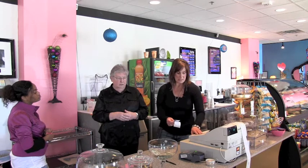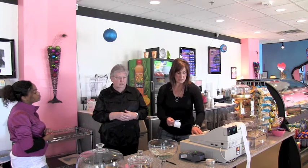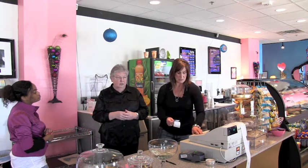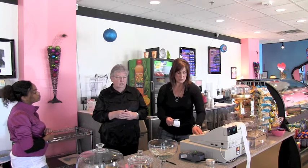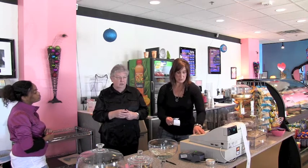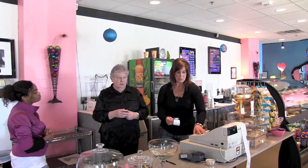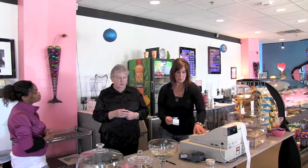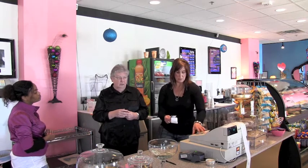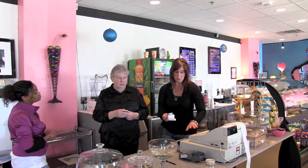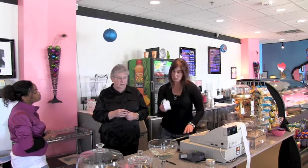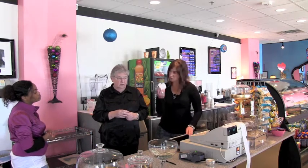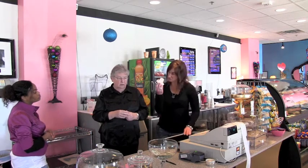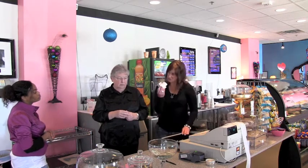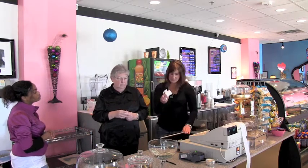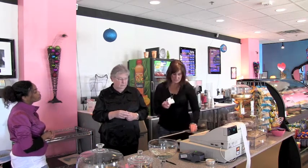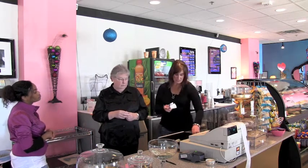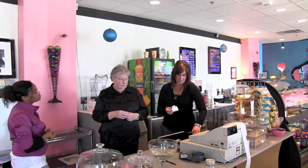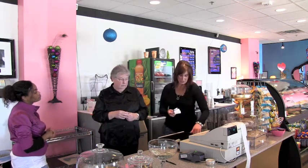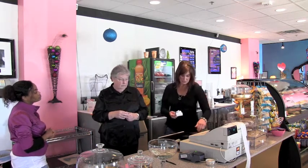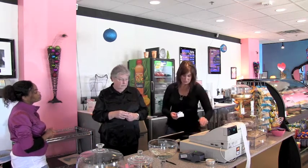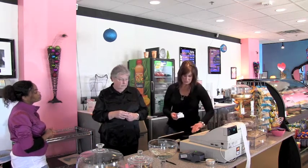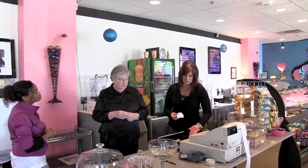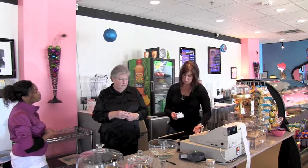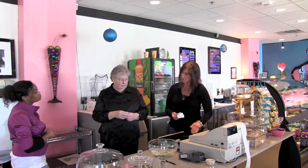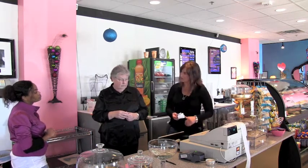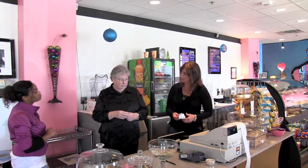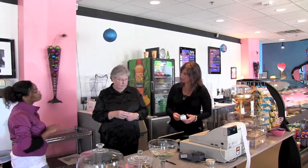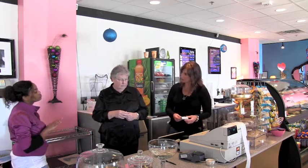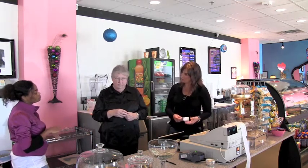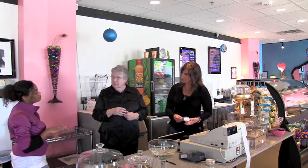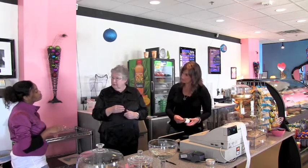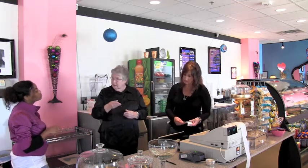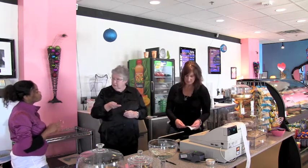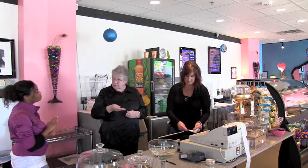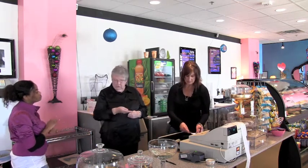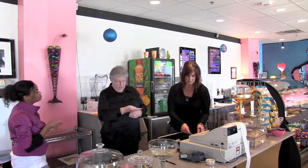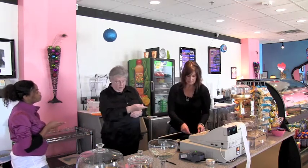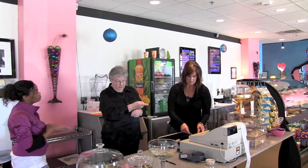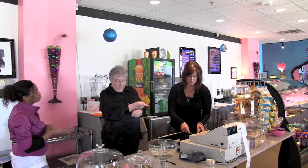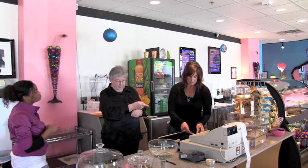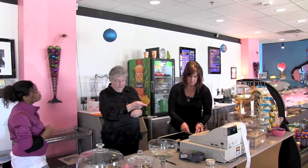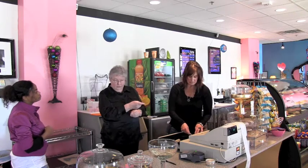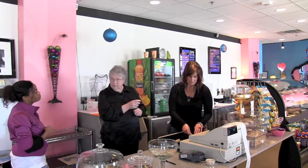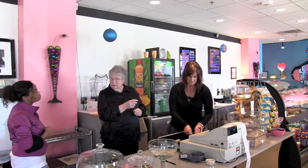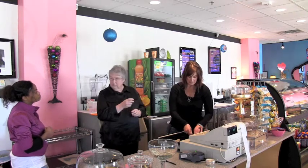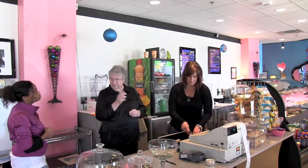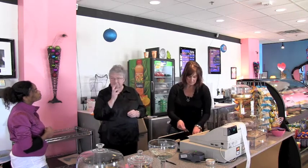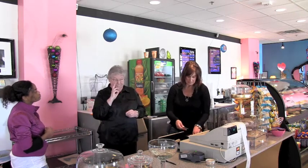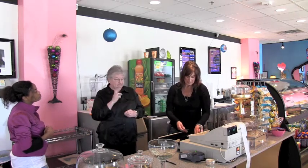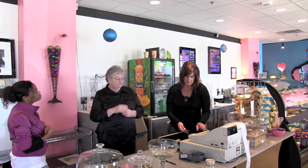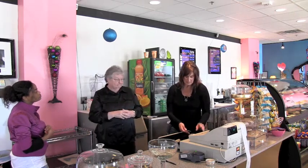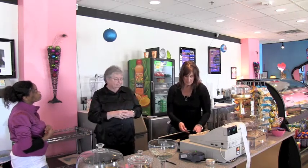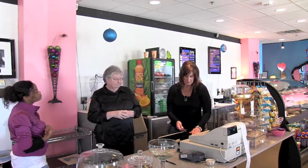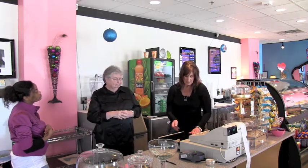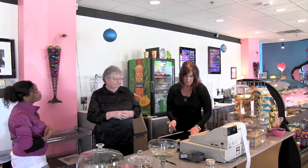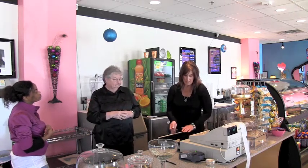receipt then goes into the cash register with the other ones.